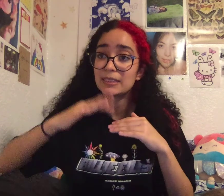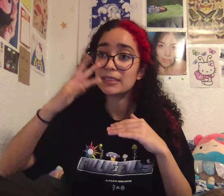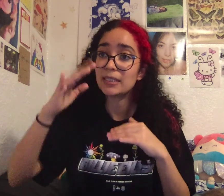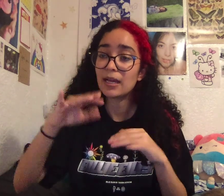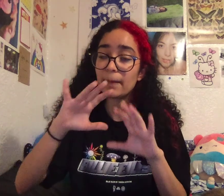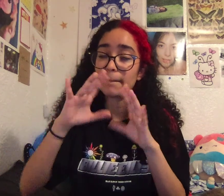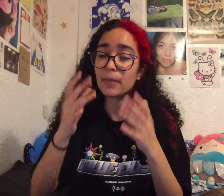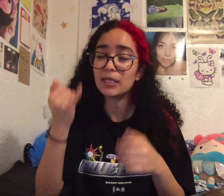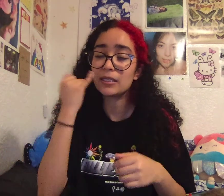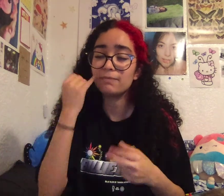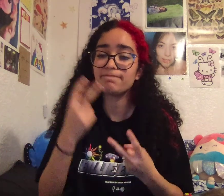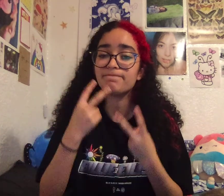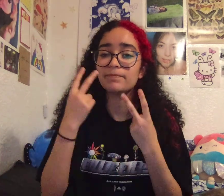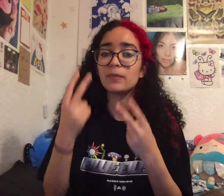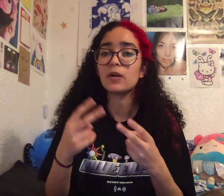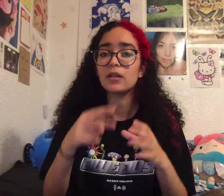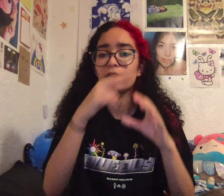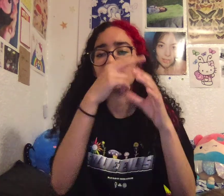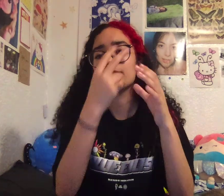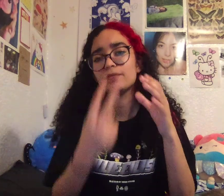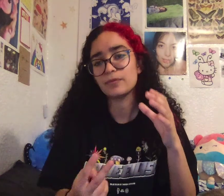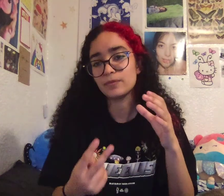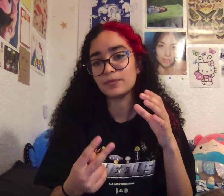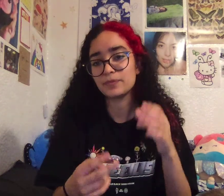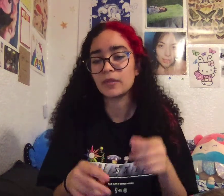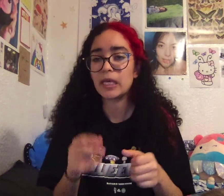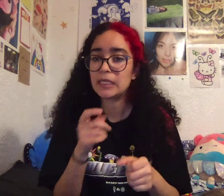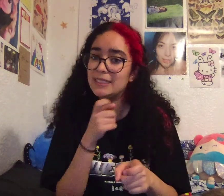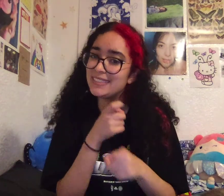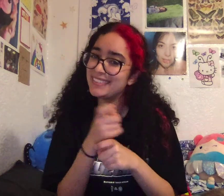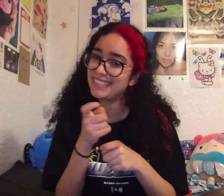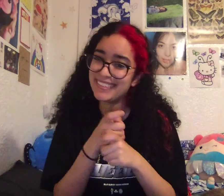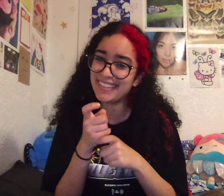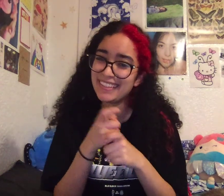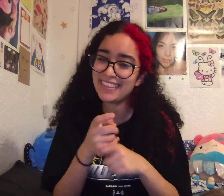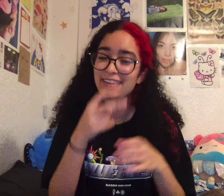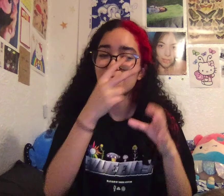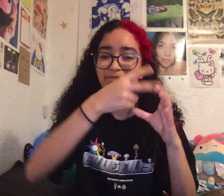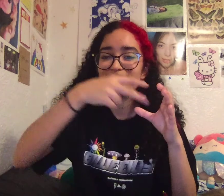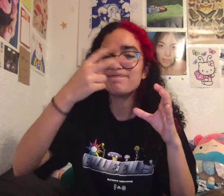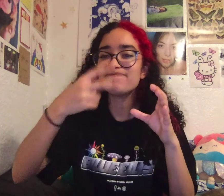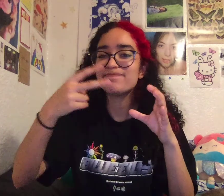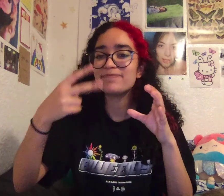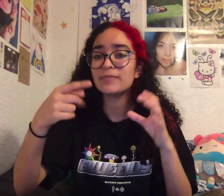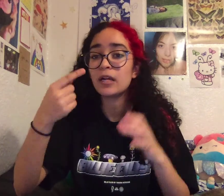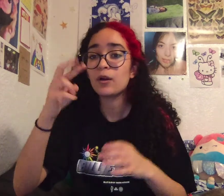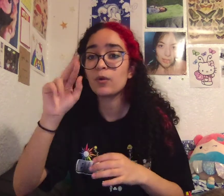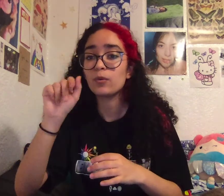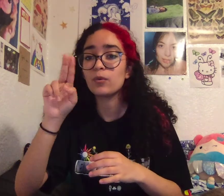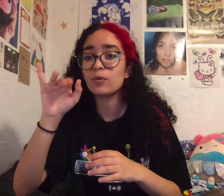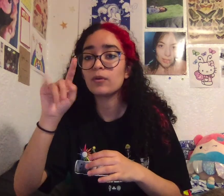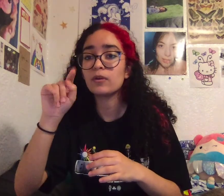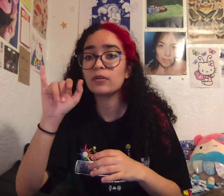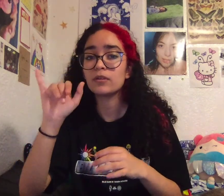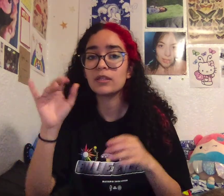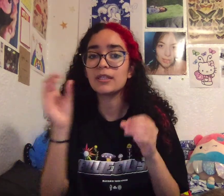just fall right through. Just kidding. You would float. I mean, they wouldn't fall. The gravity wouldn't be there. You would just kind of float